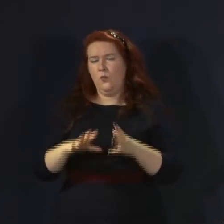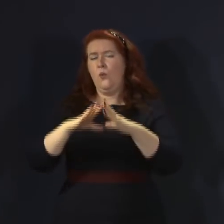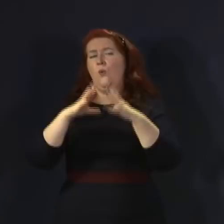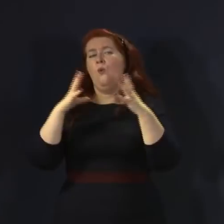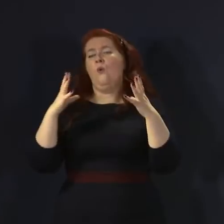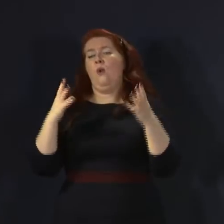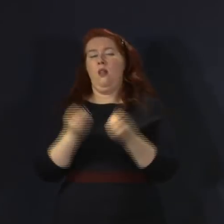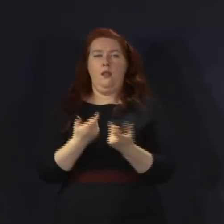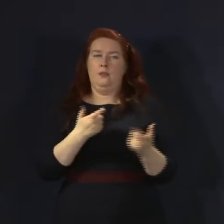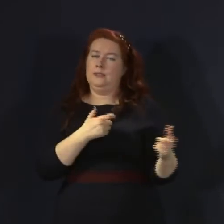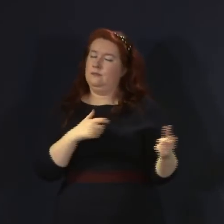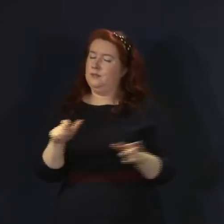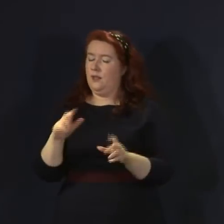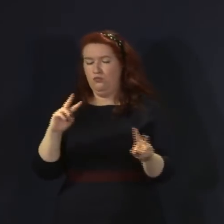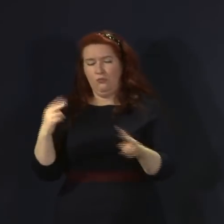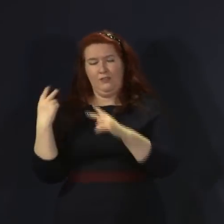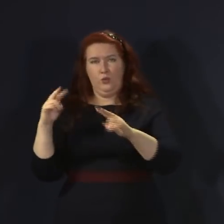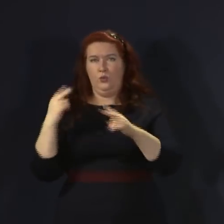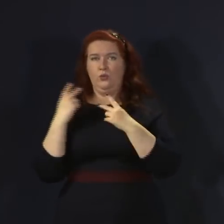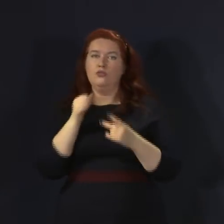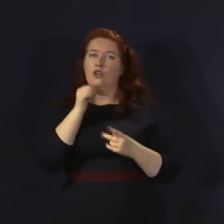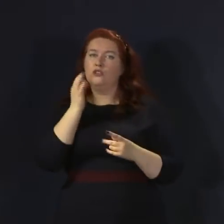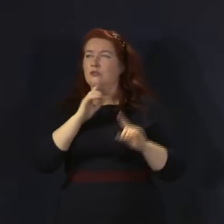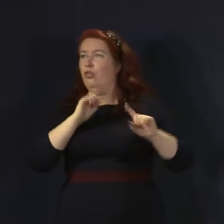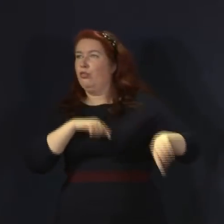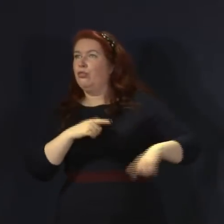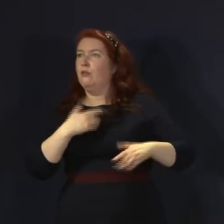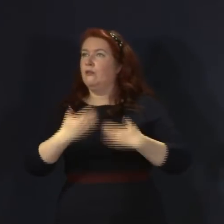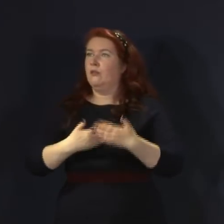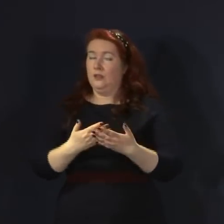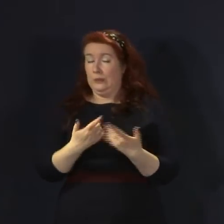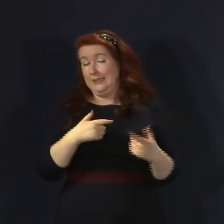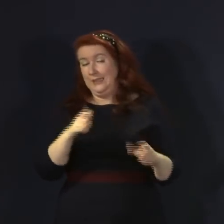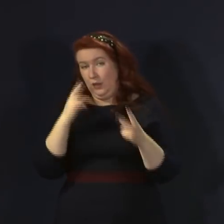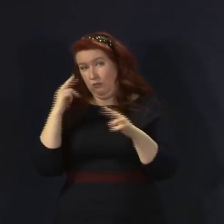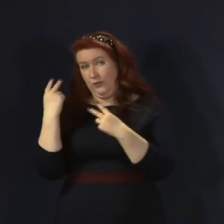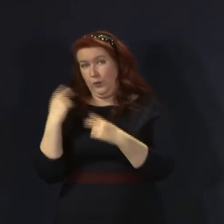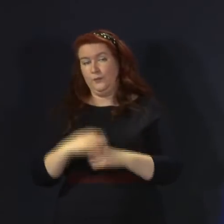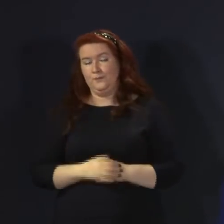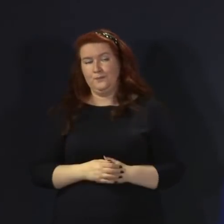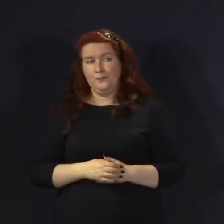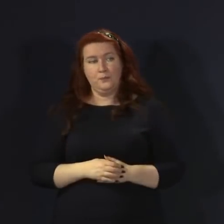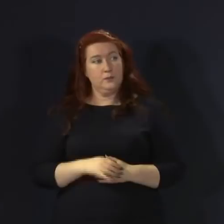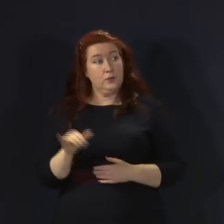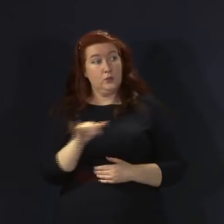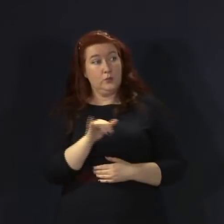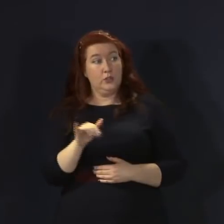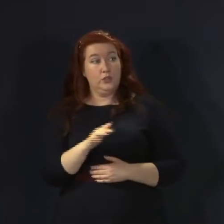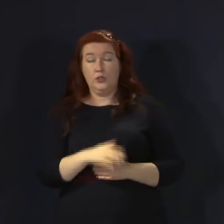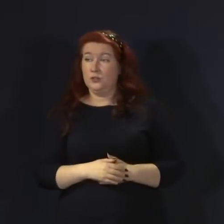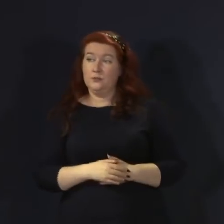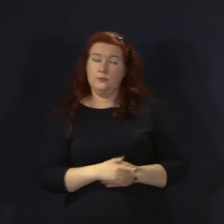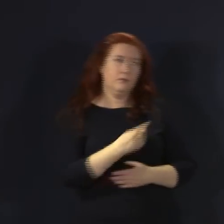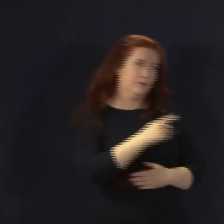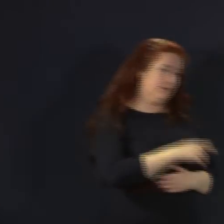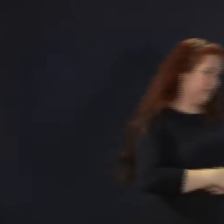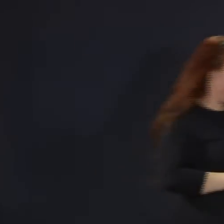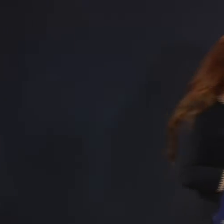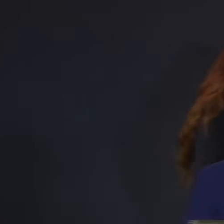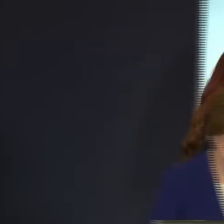will continue to have to keep under review as we move through the next stages of this. Which one of you wants to take on that? I go